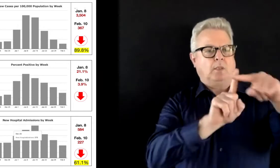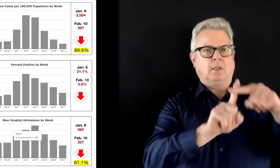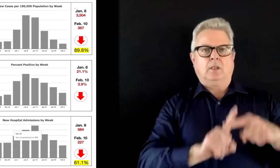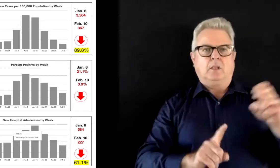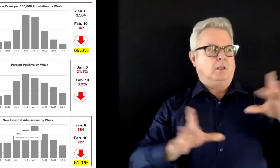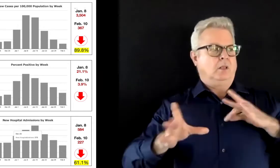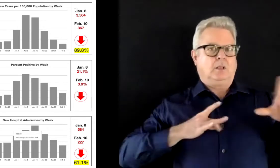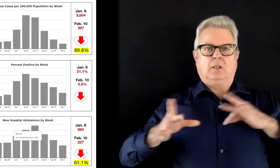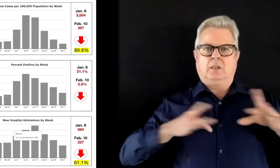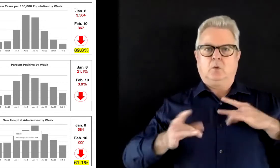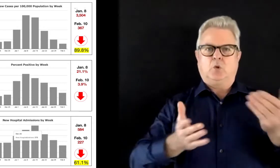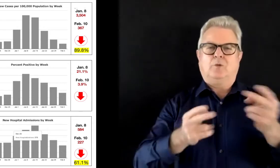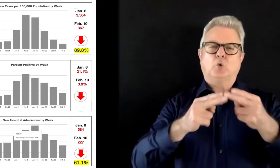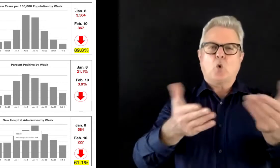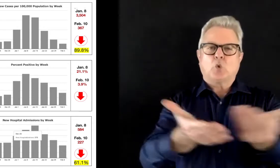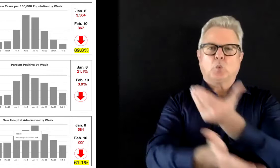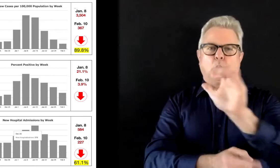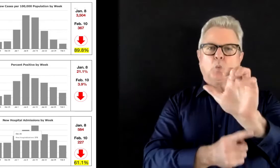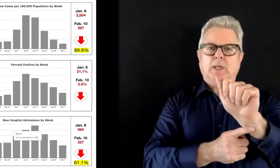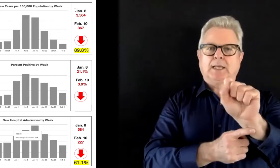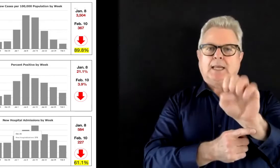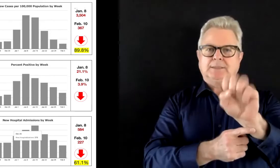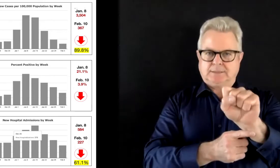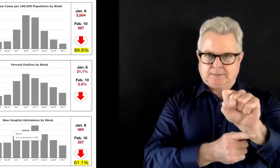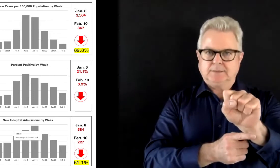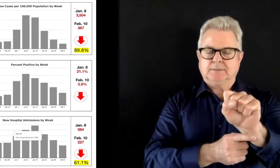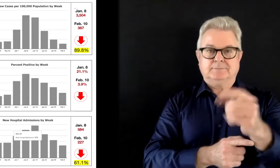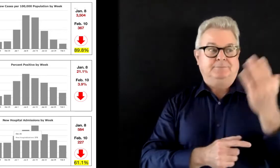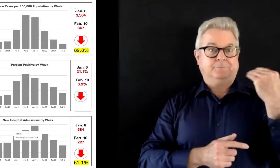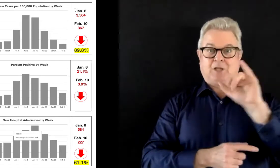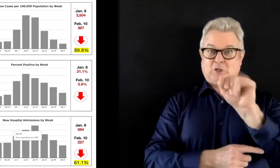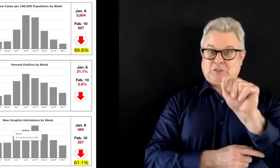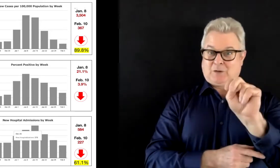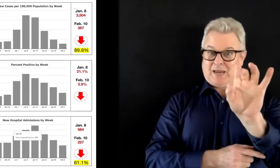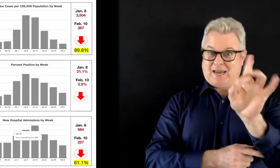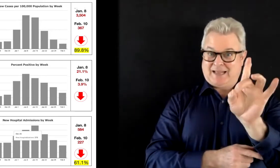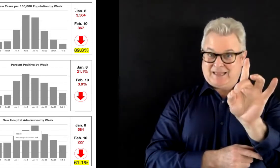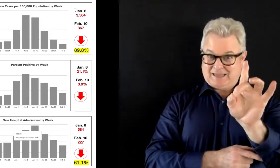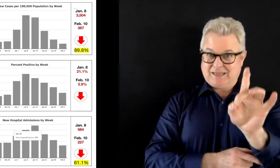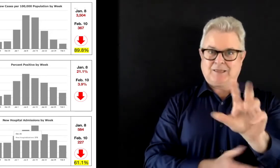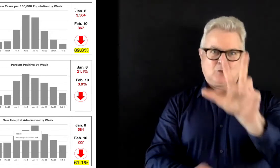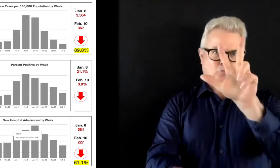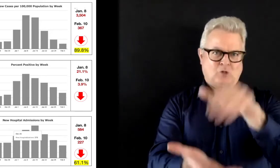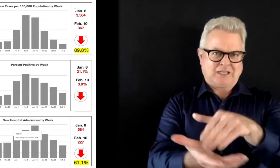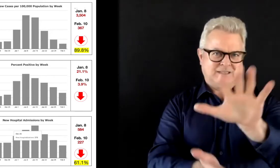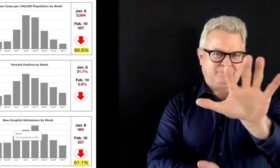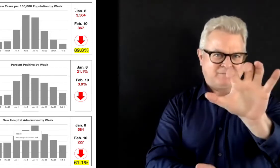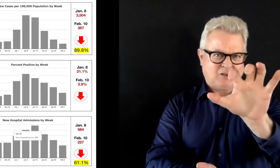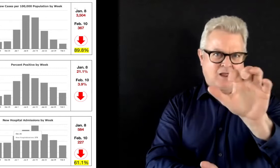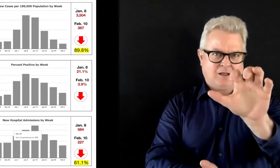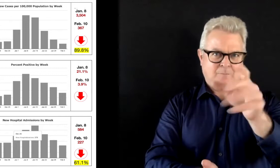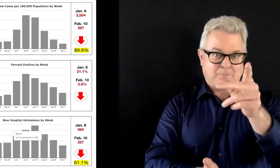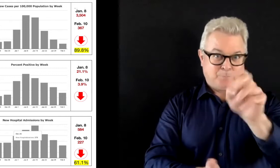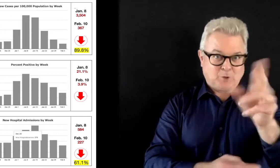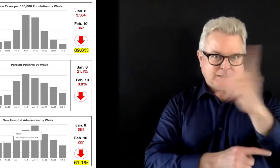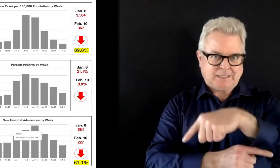show the new positivity rate of transmission, new cases. Now, previously, as of January